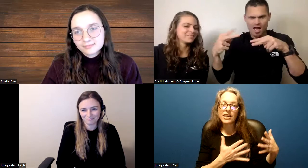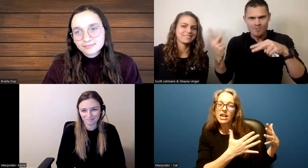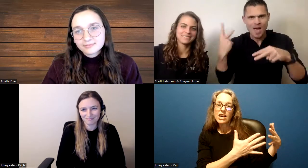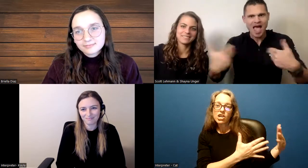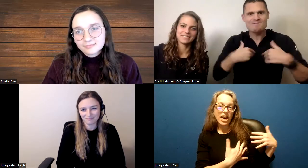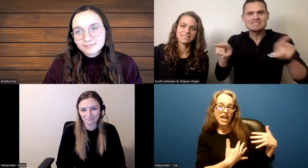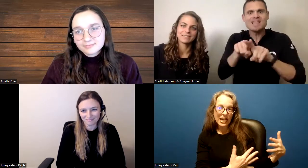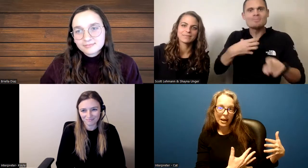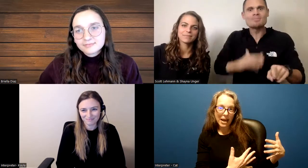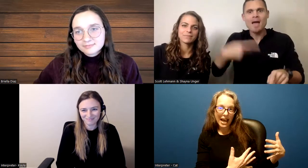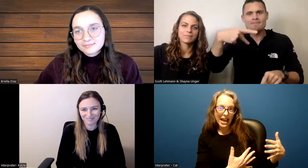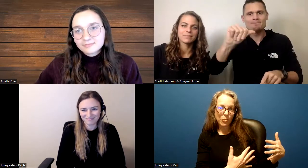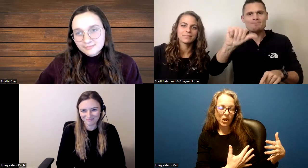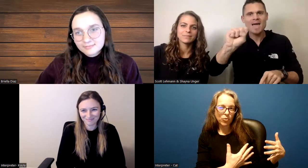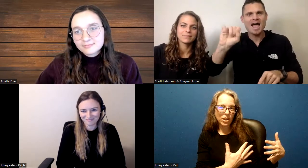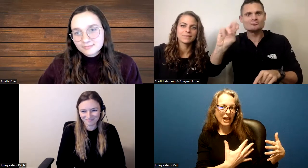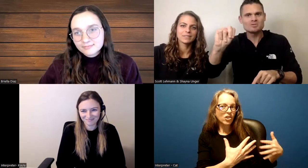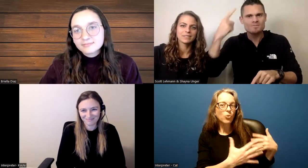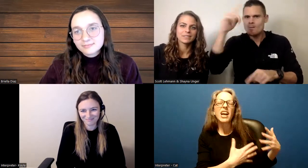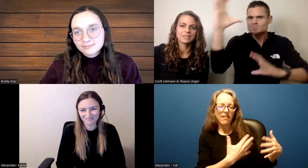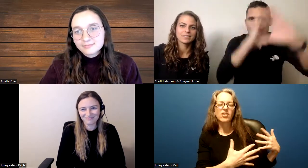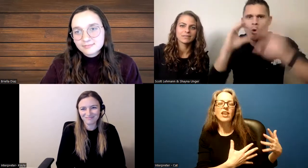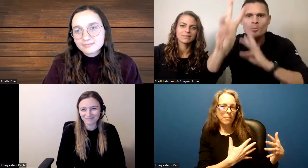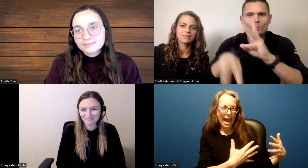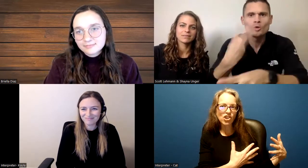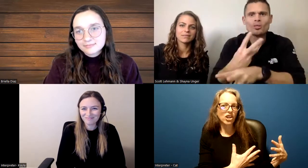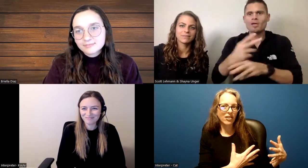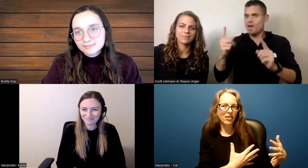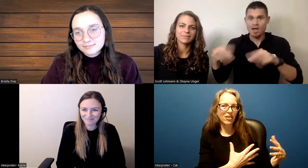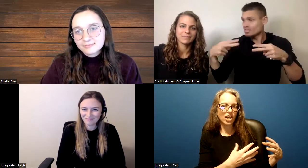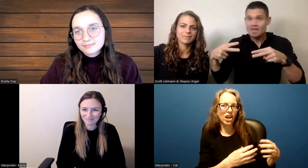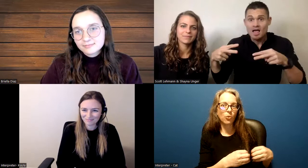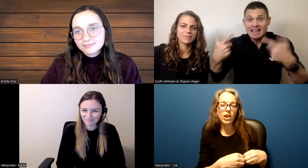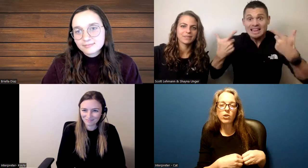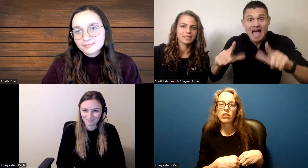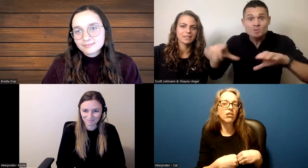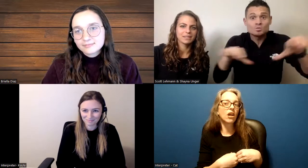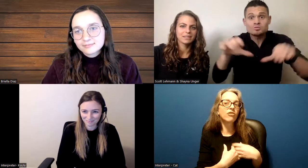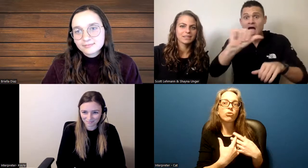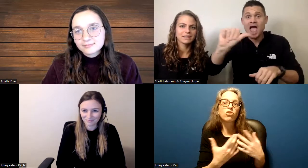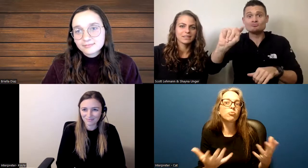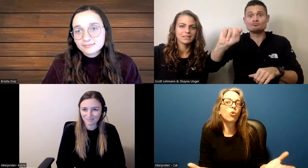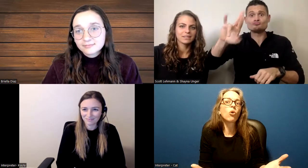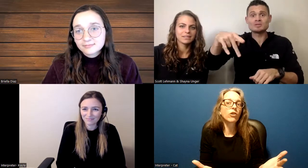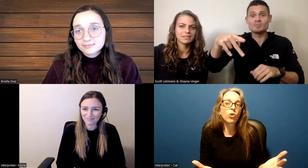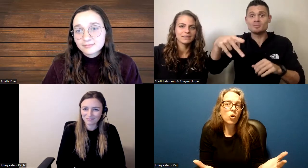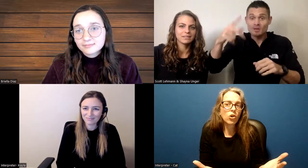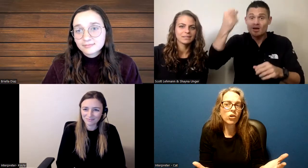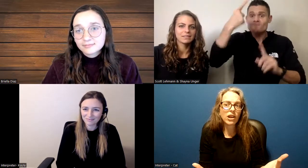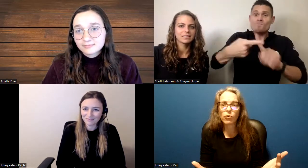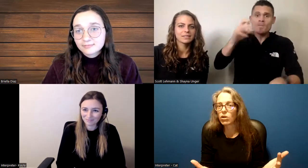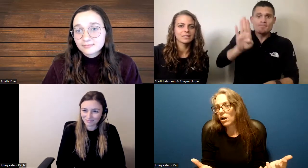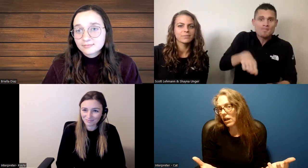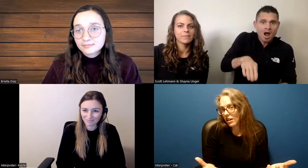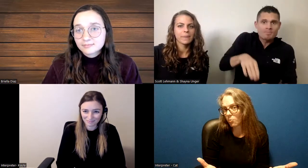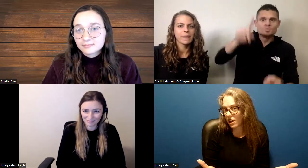then Shayna and I met and we realized we have the same passion. You know, we love to explore the world